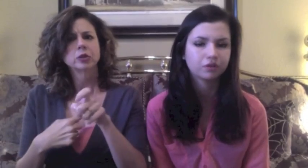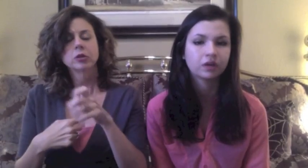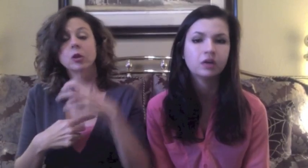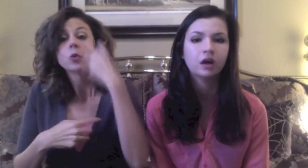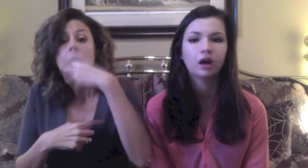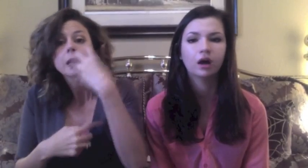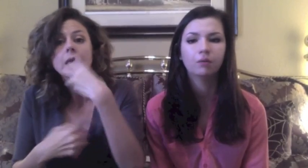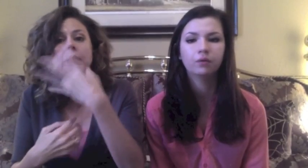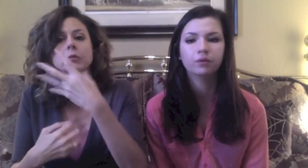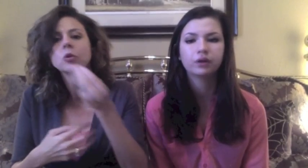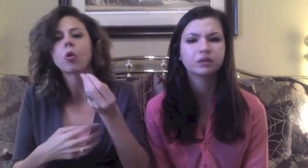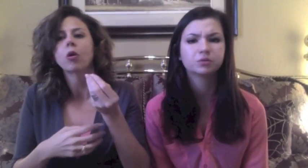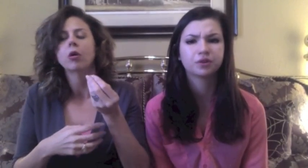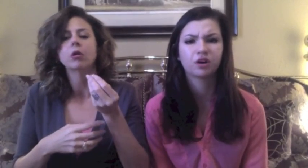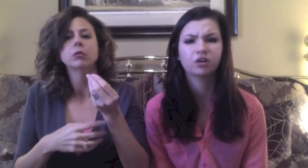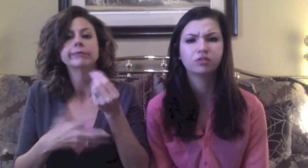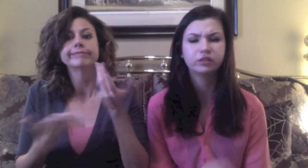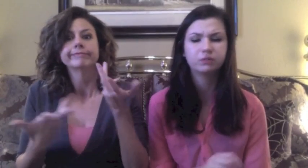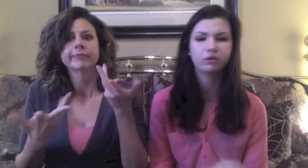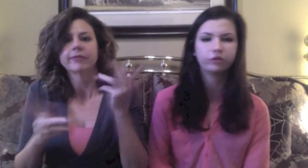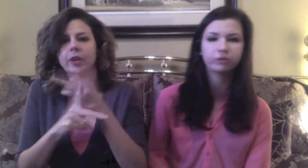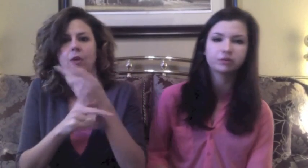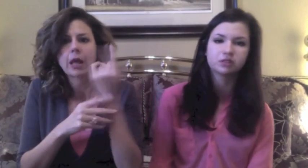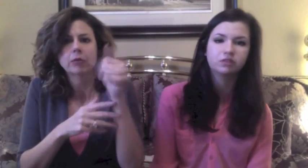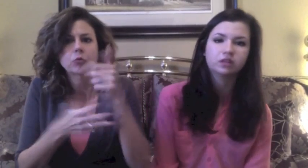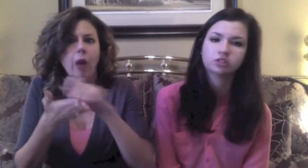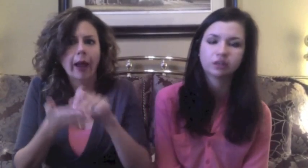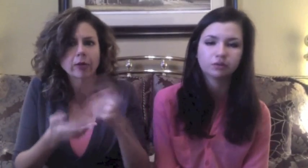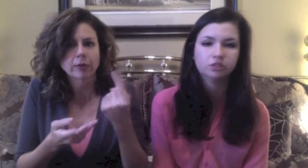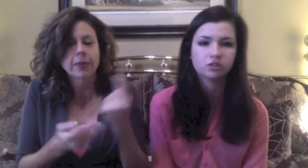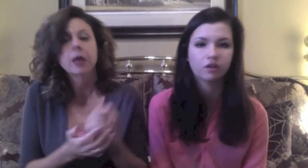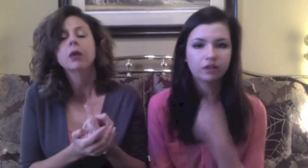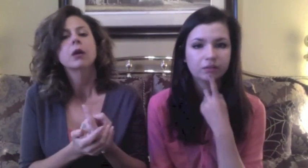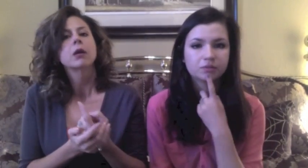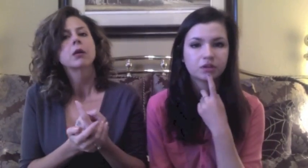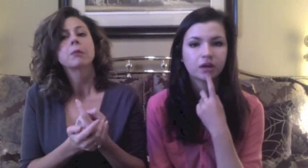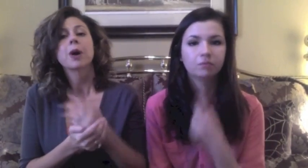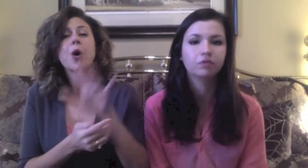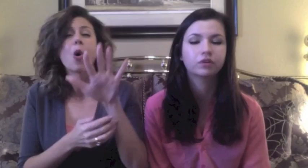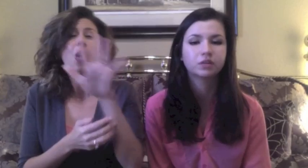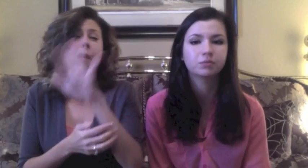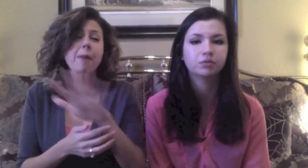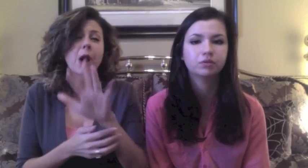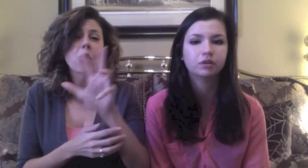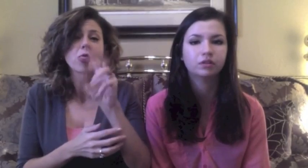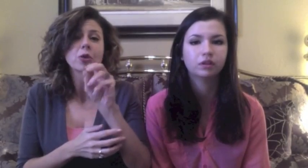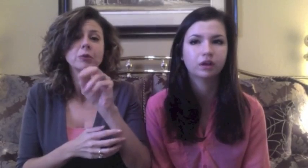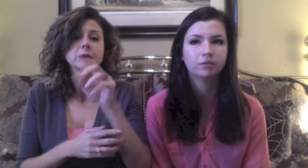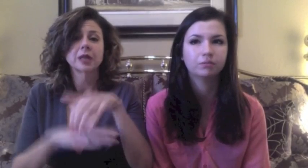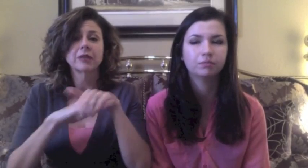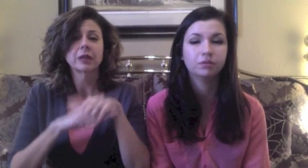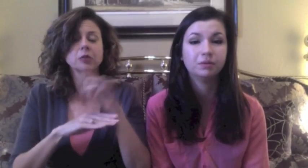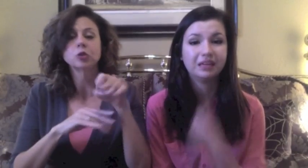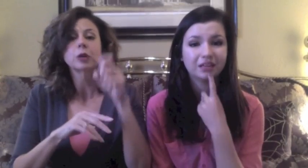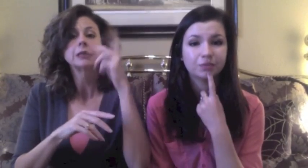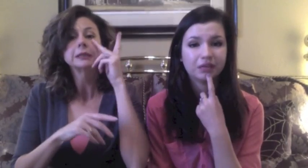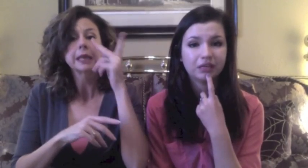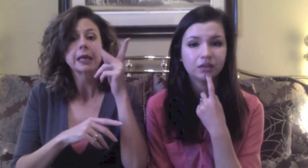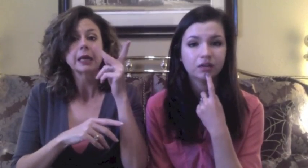read lips or voice or whatever. But when reading lips is really hard, only about 30% of the English language is on the lips. For example, the